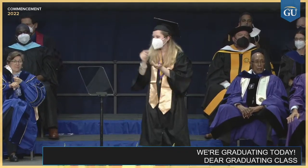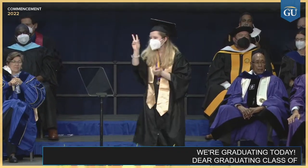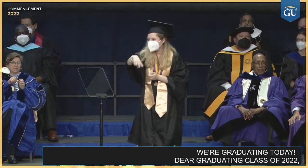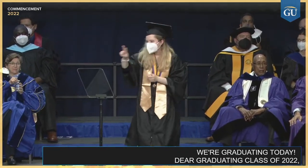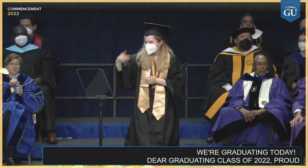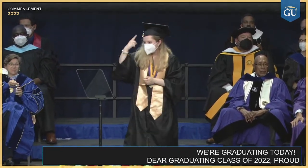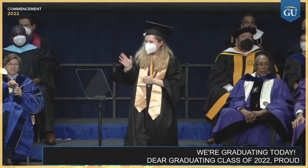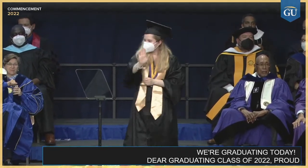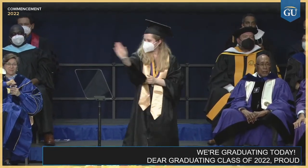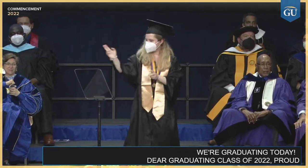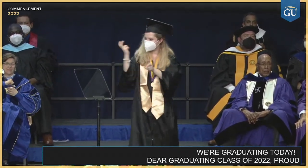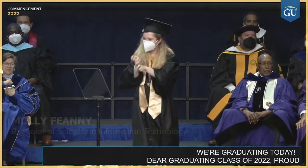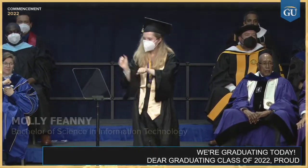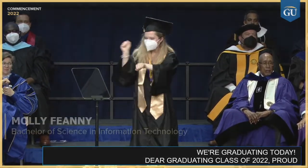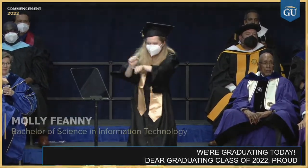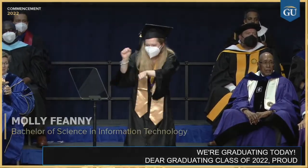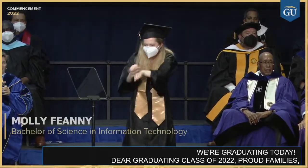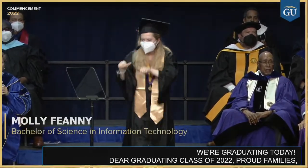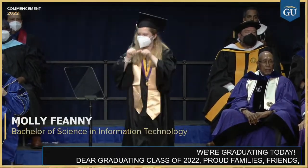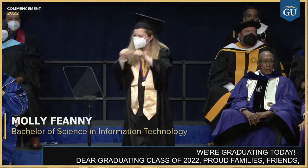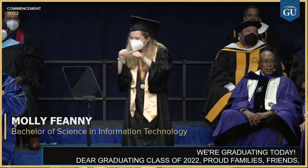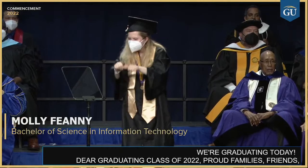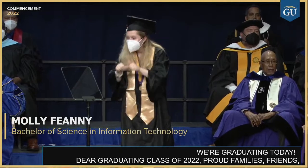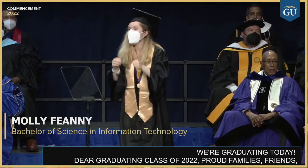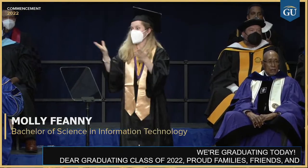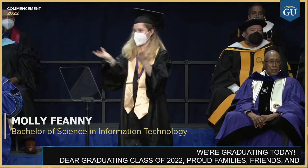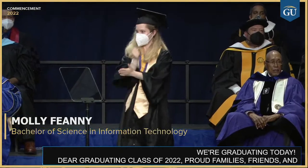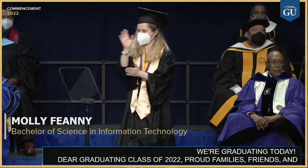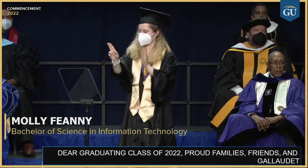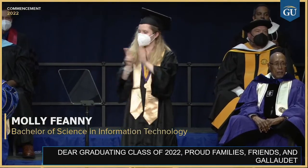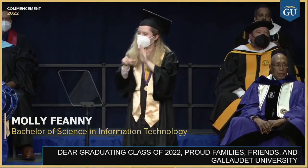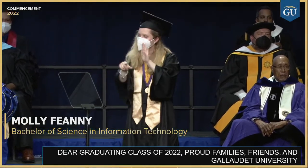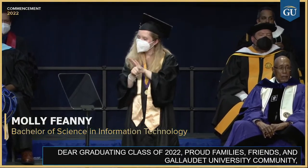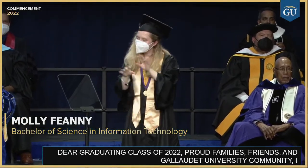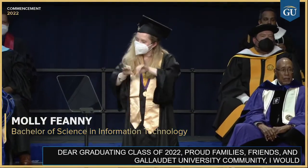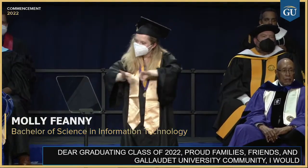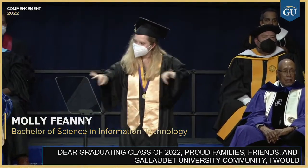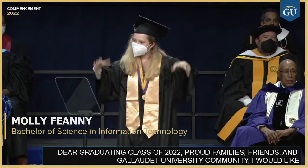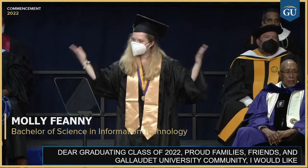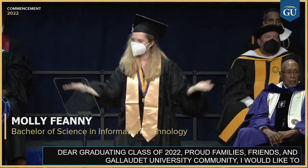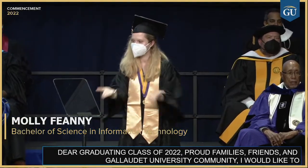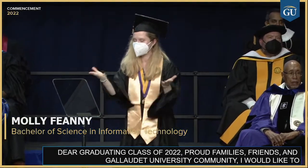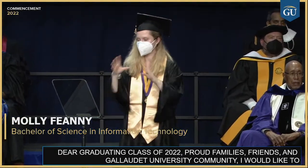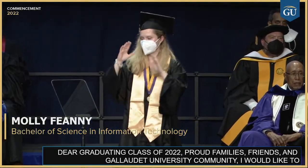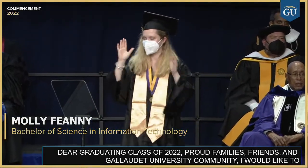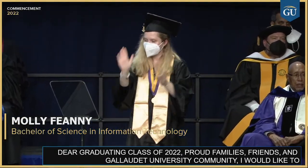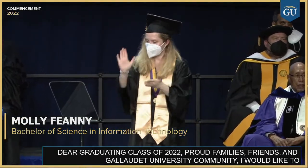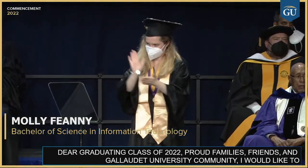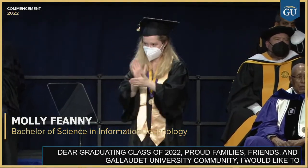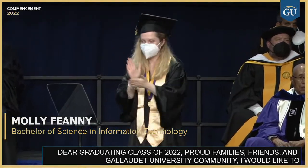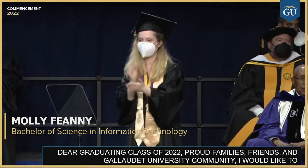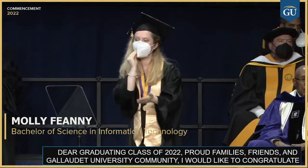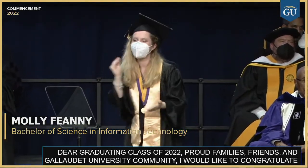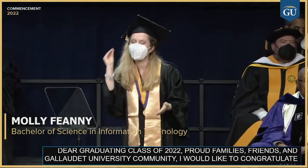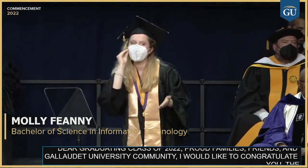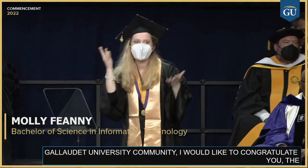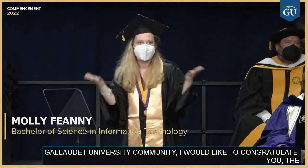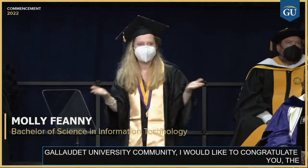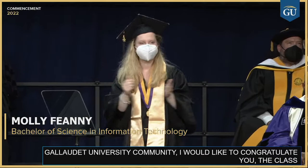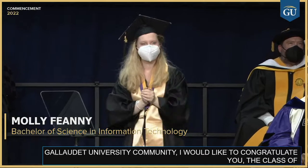community, I would like to congratulate you, the class of 2022, for your hard work and perseverance in